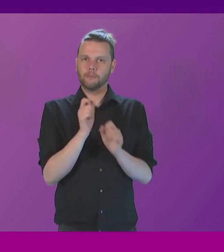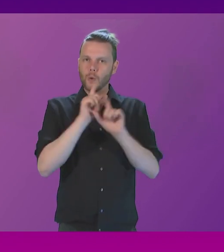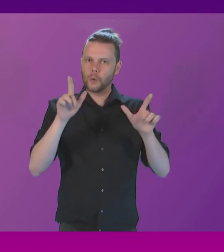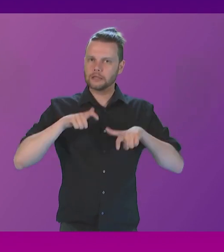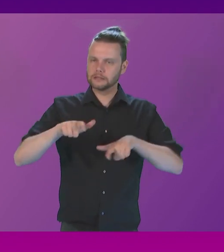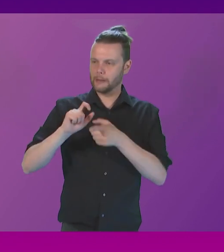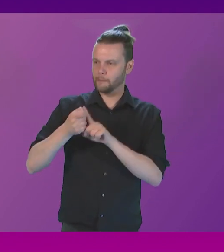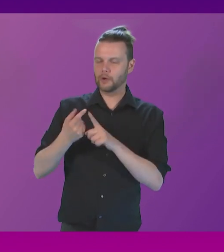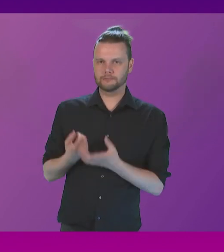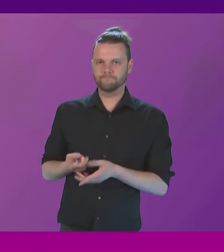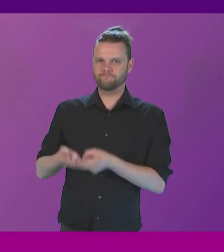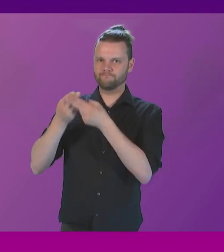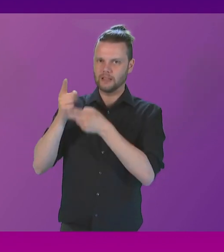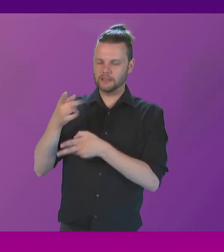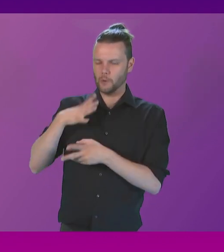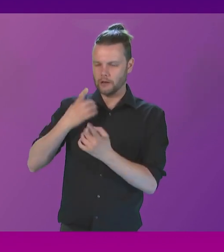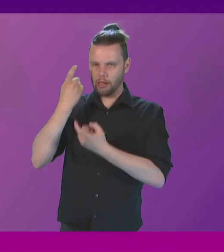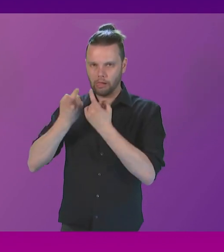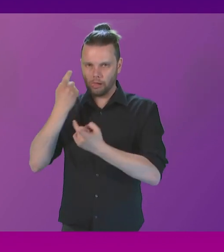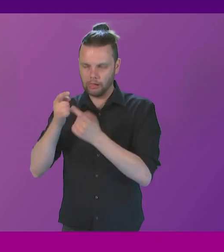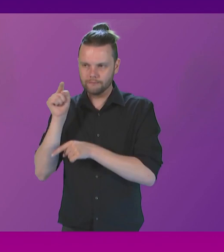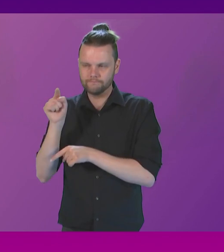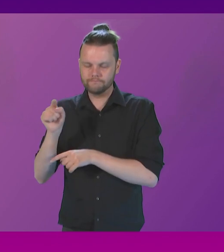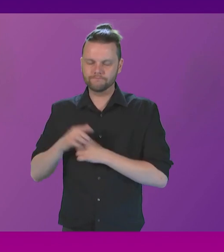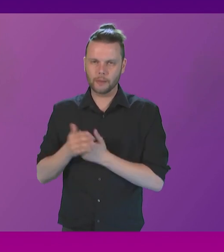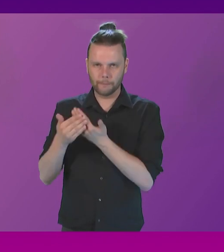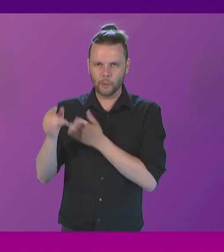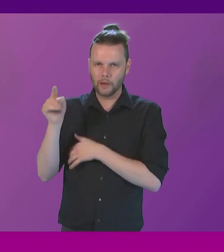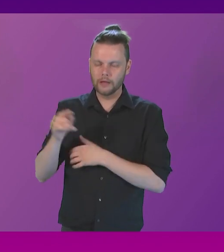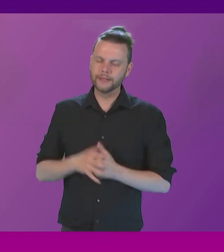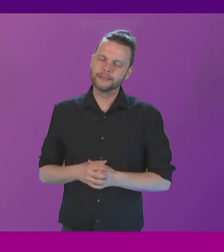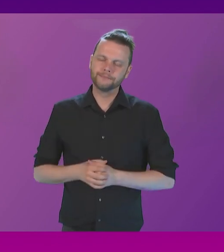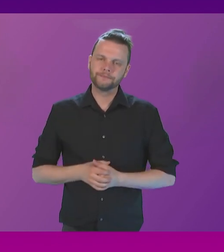points that have been made and would like to explore this further.